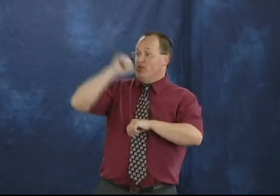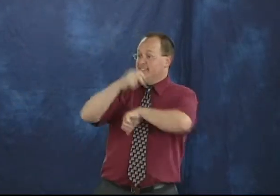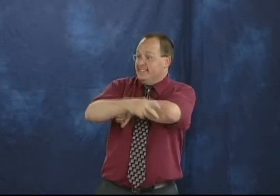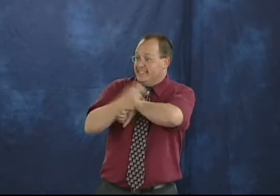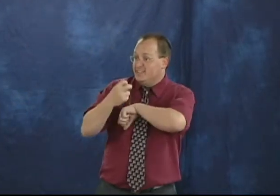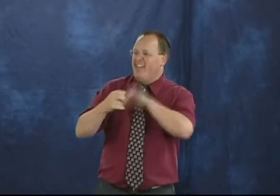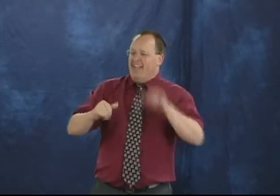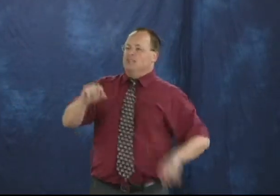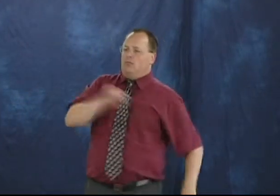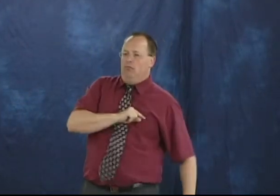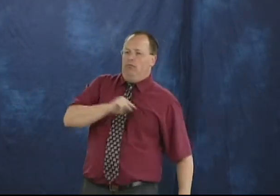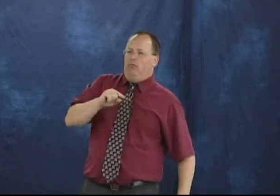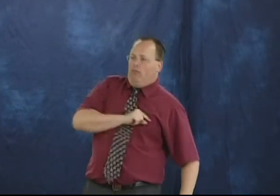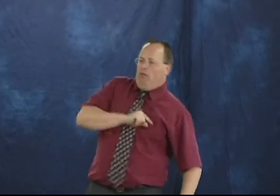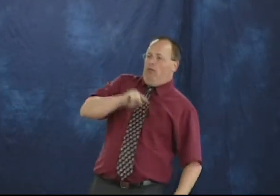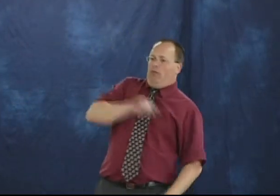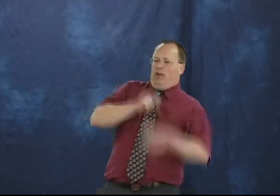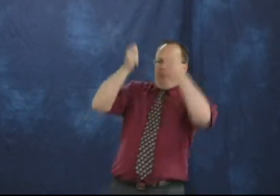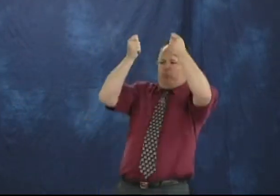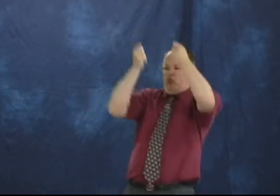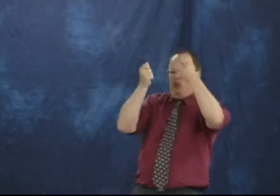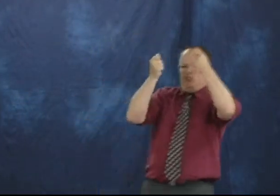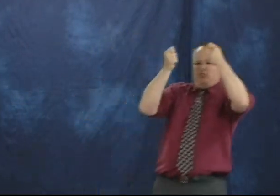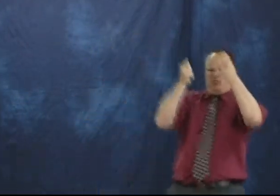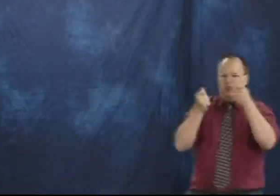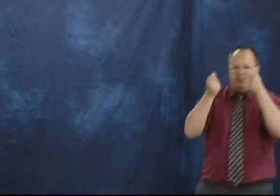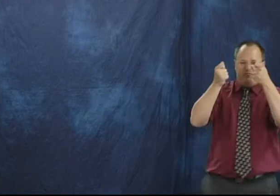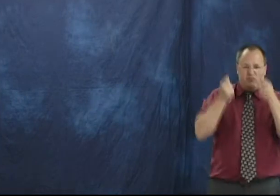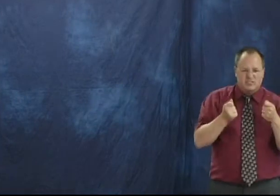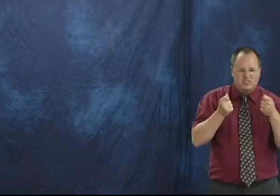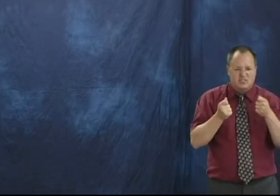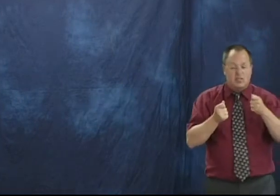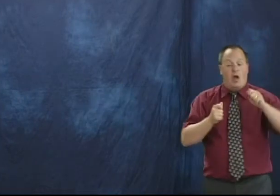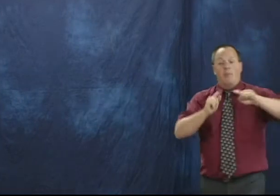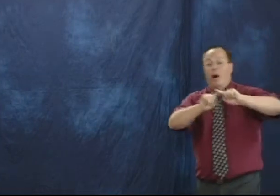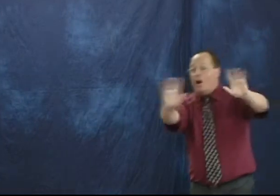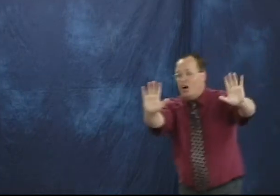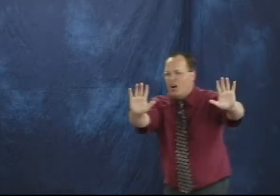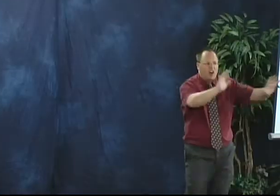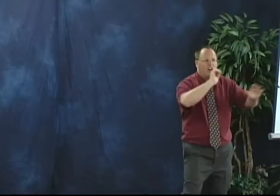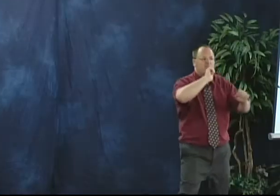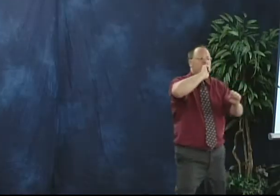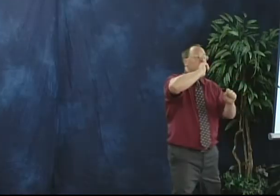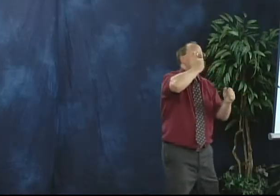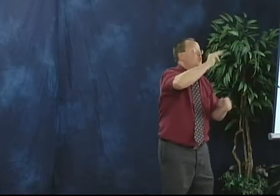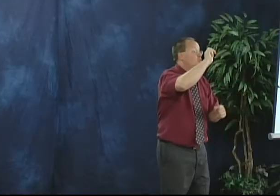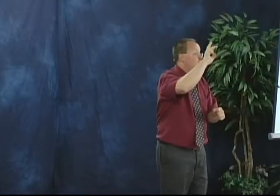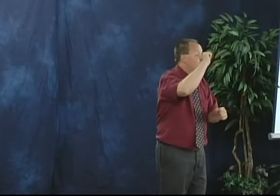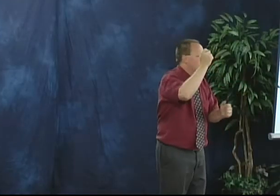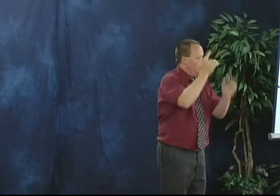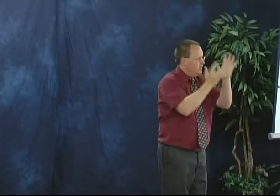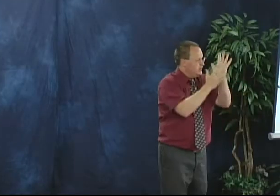various sins, people feel convicted and they are pulled down.